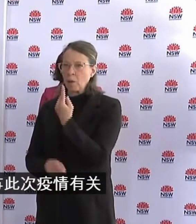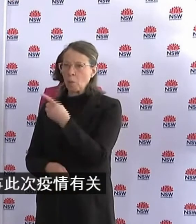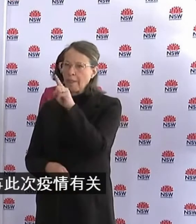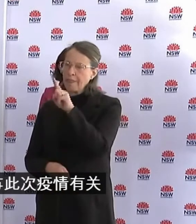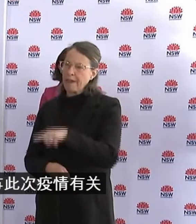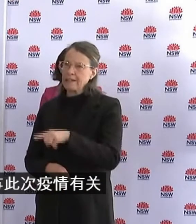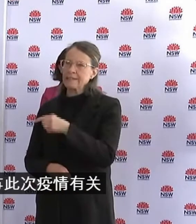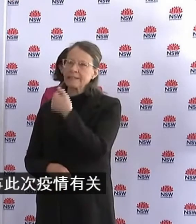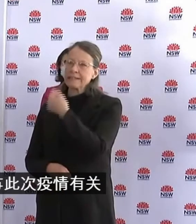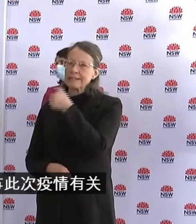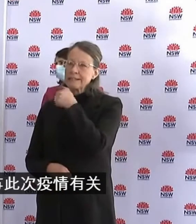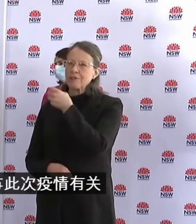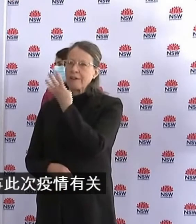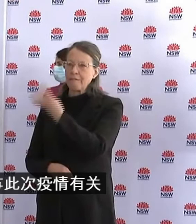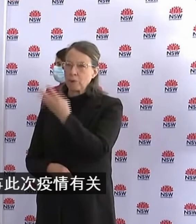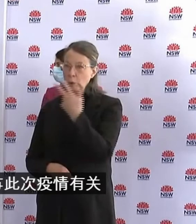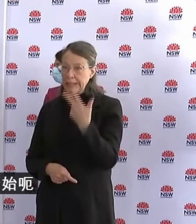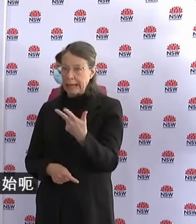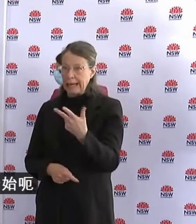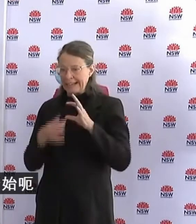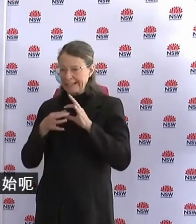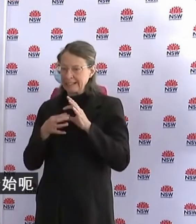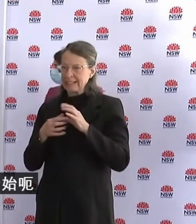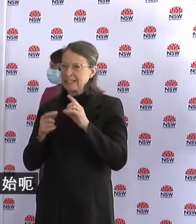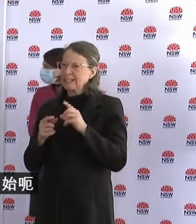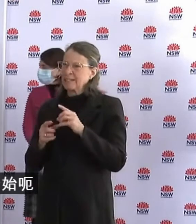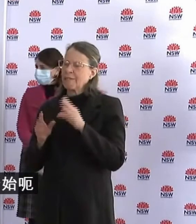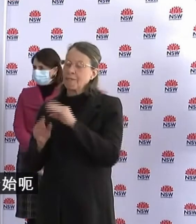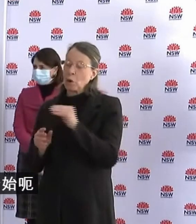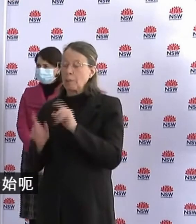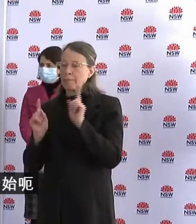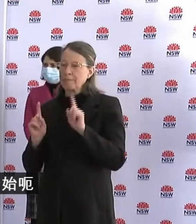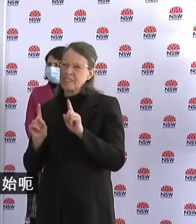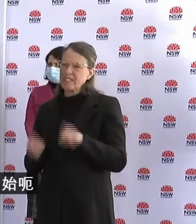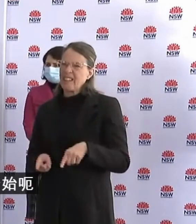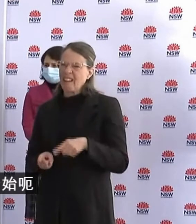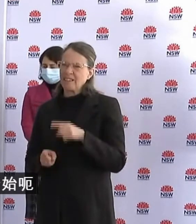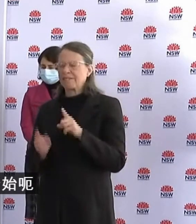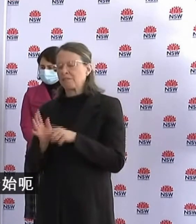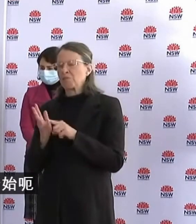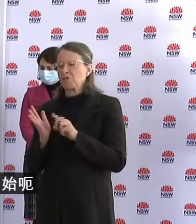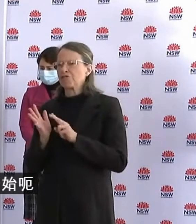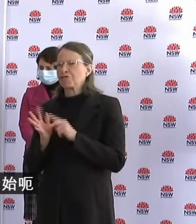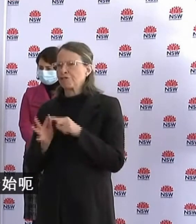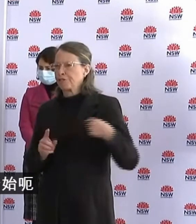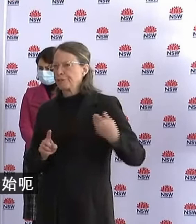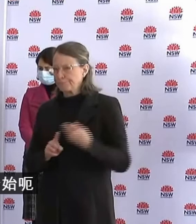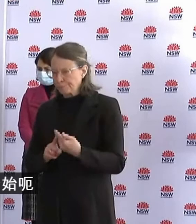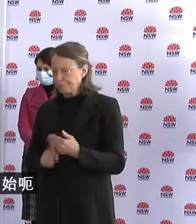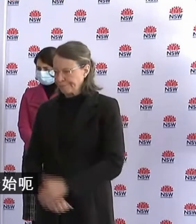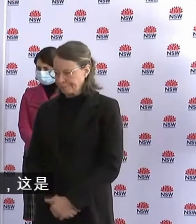1,648 locally acquired cases linked to this outbreak since 16th of June when this